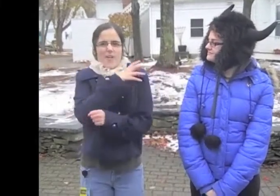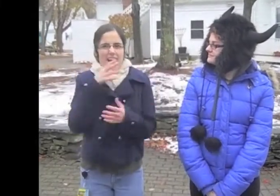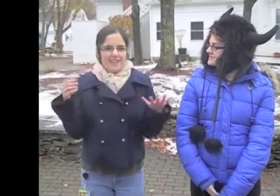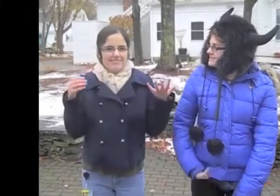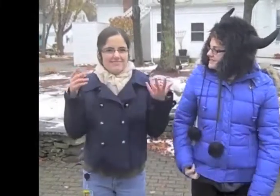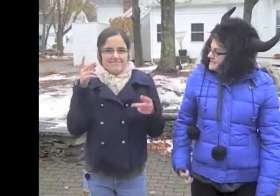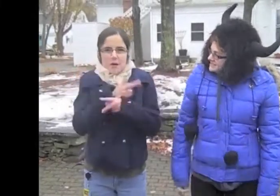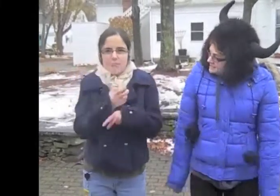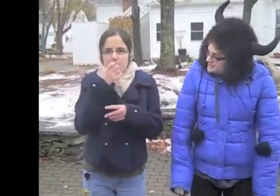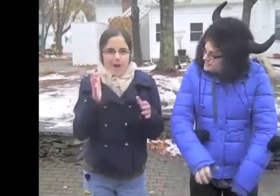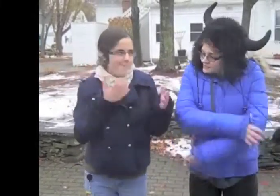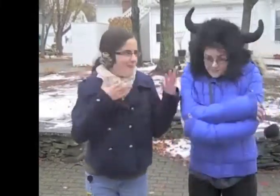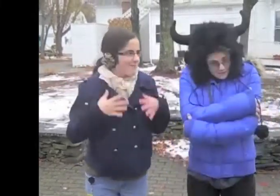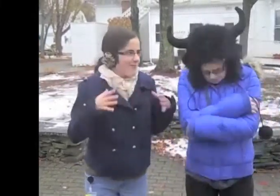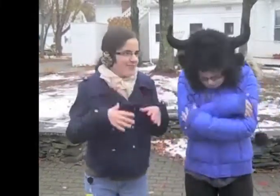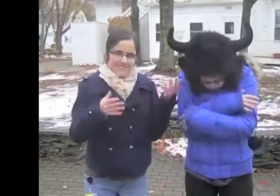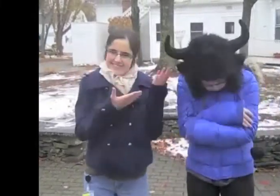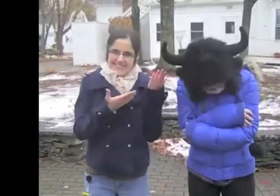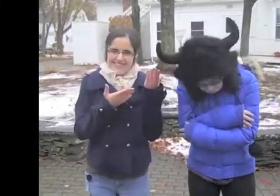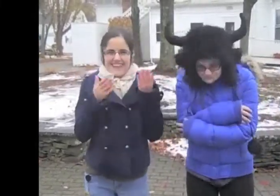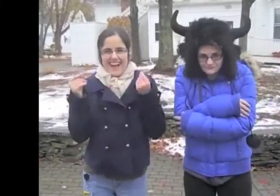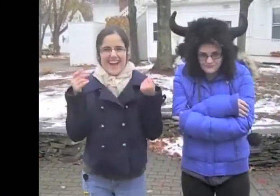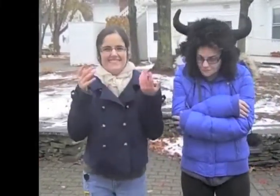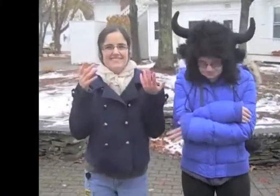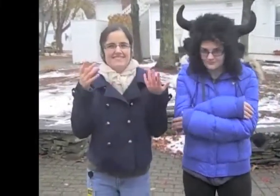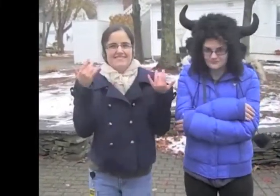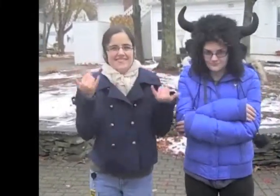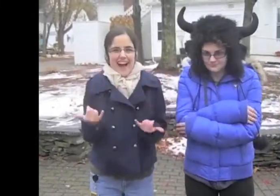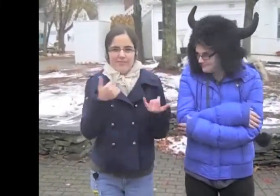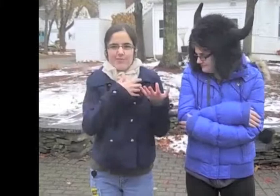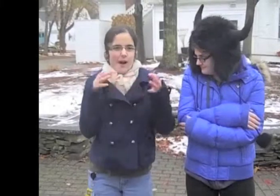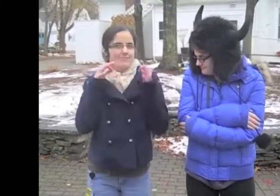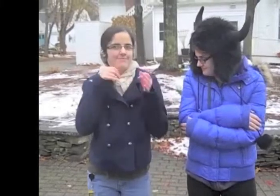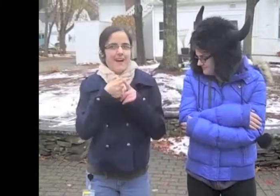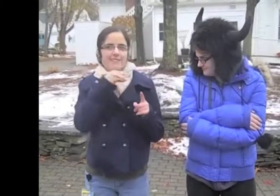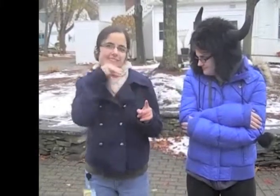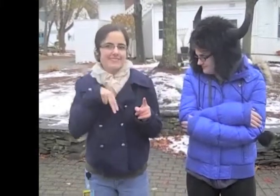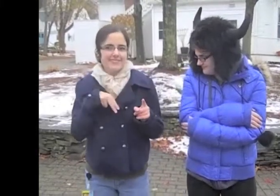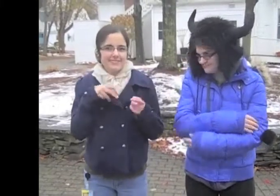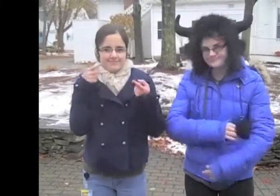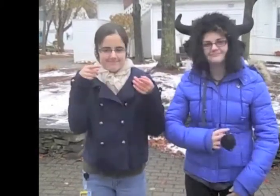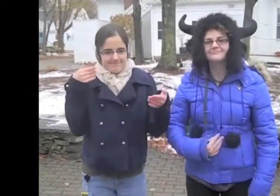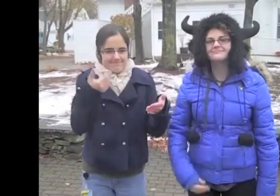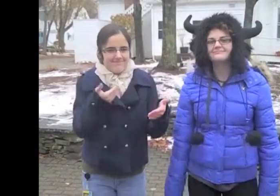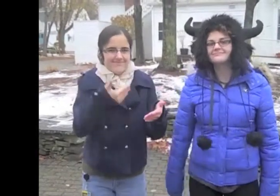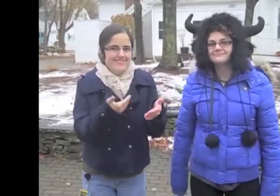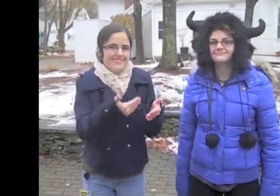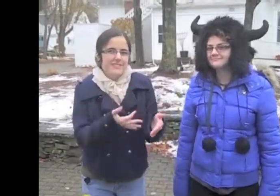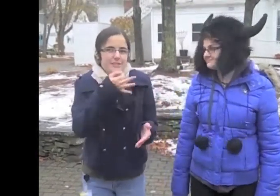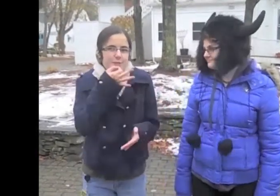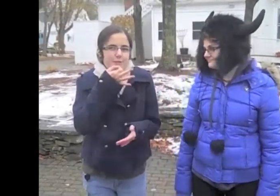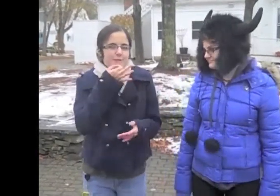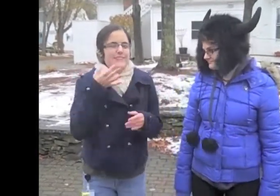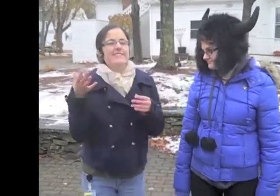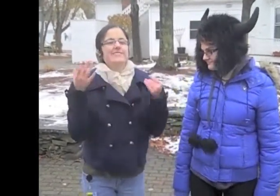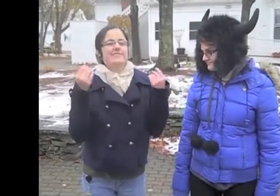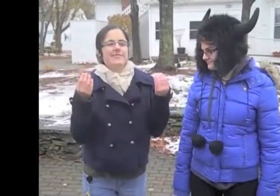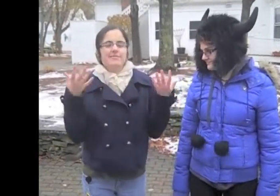Here we are on a very cold fall day here doing the news and I'm excited to talk about Thanksgiving